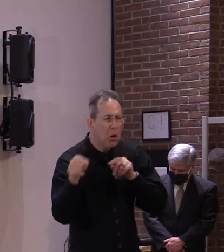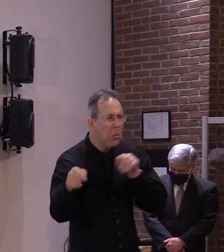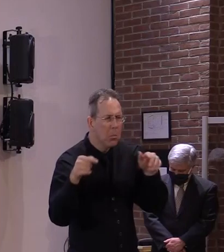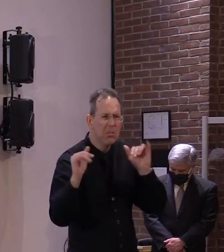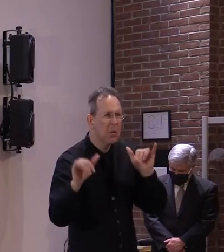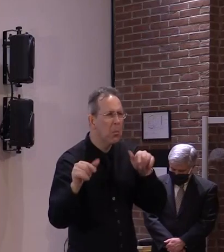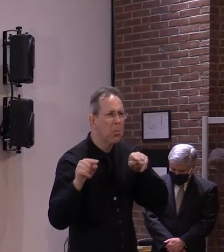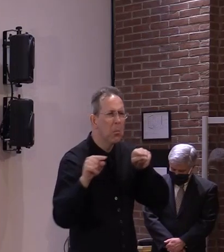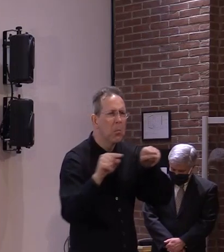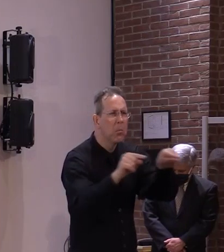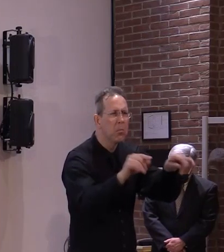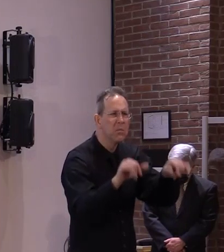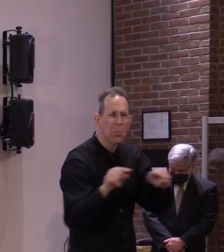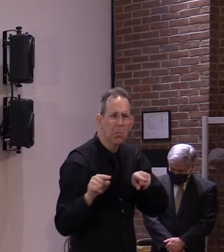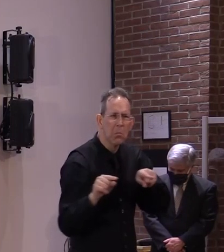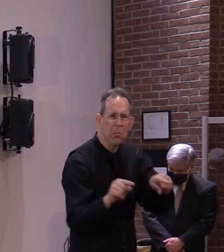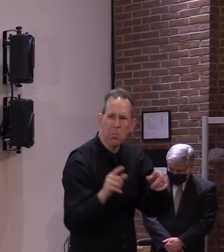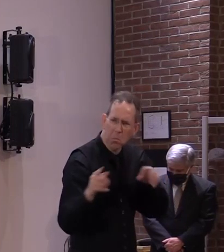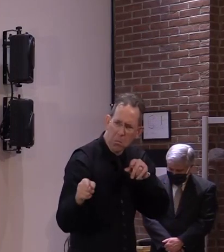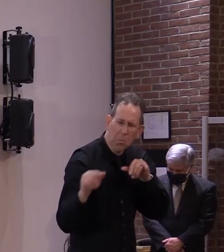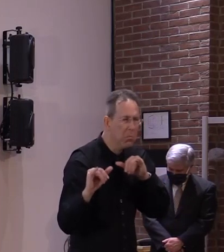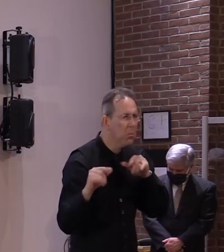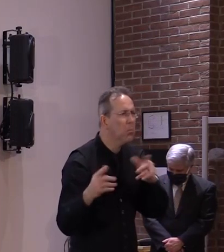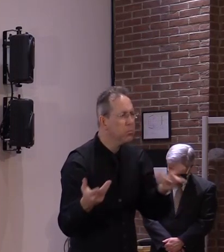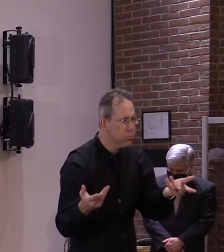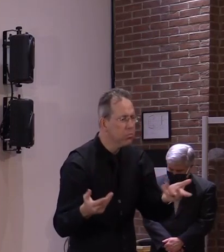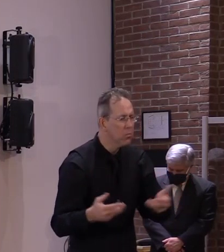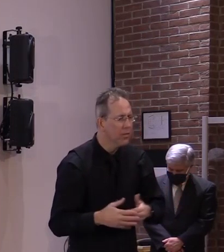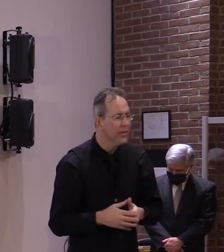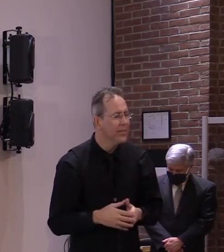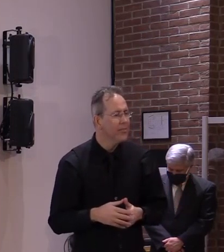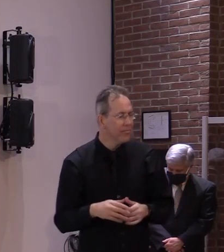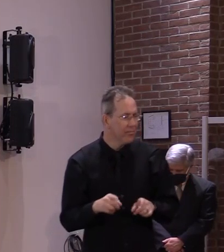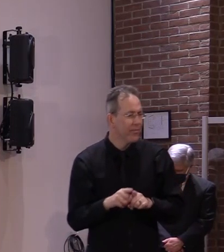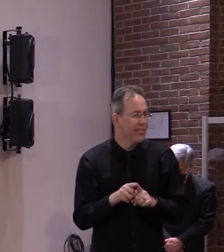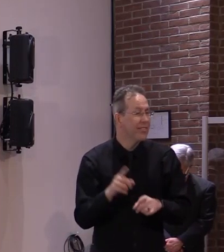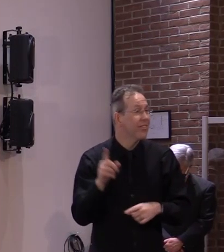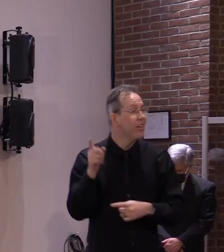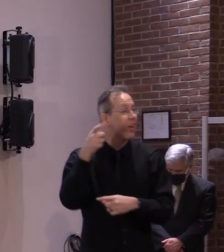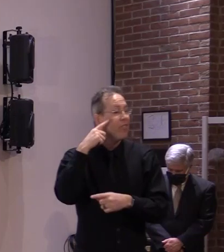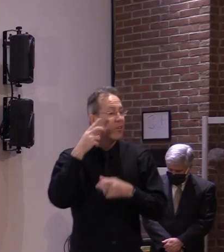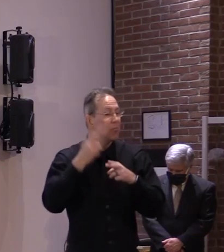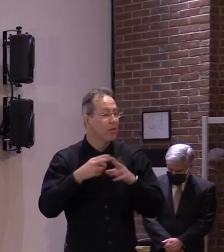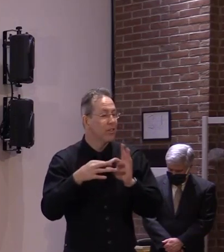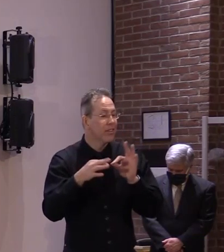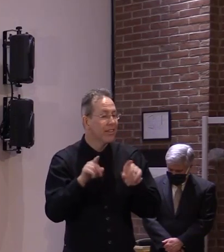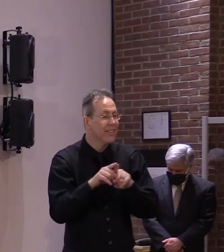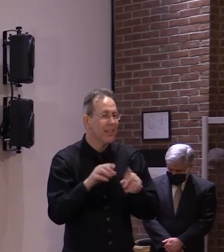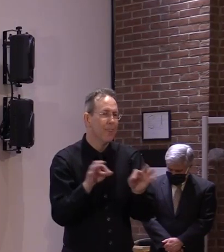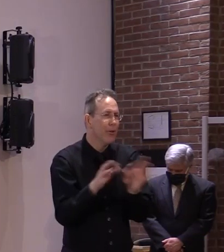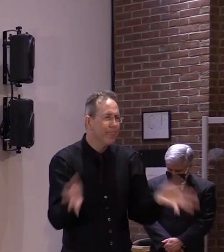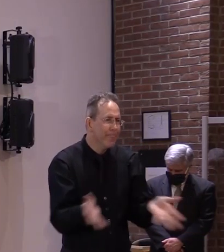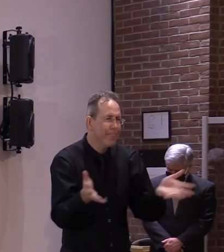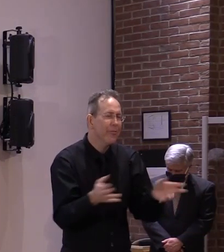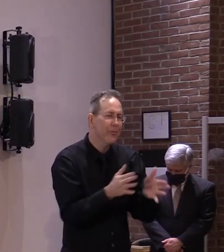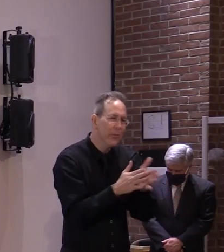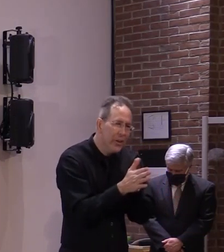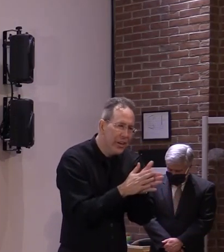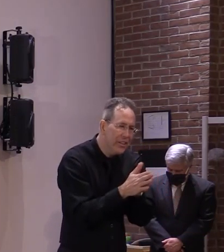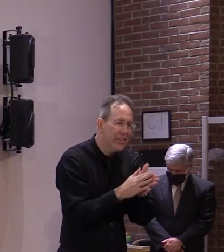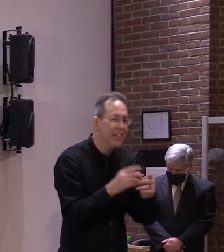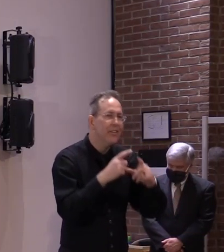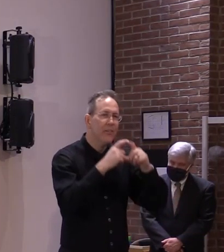to adopt as part of our daily living are really working in our favor when it comes to all respiratory viruses,